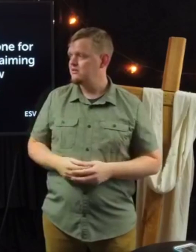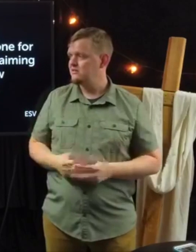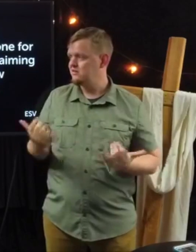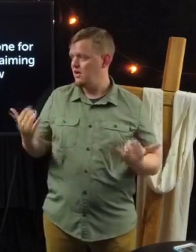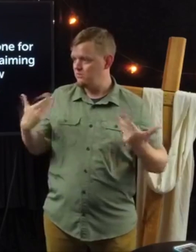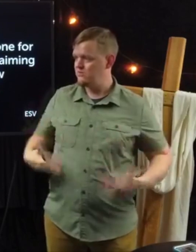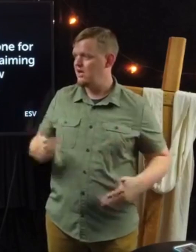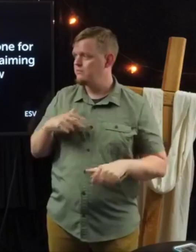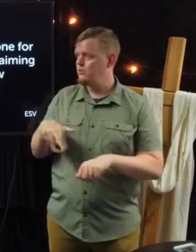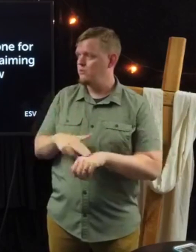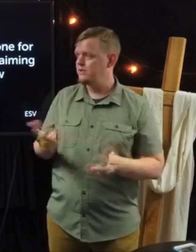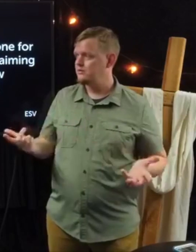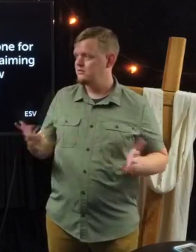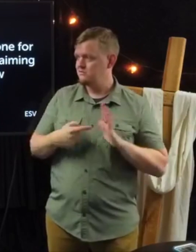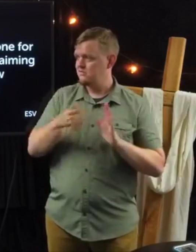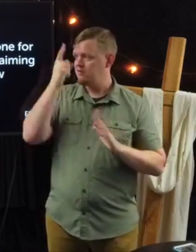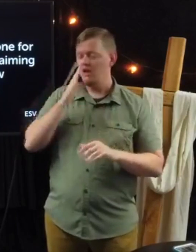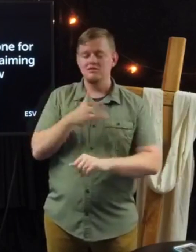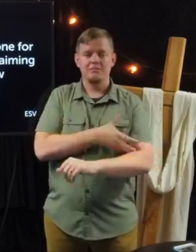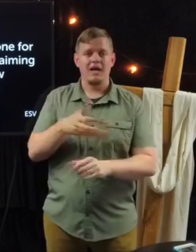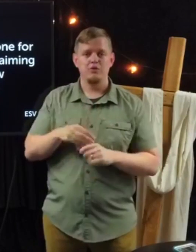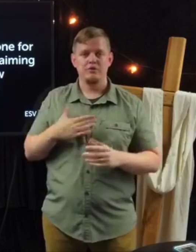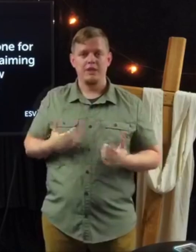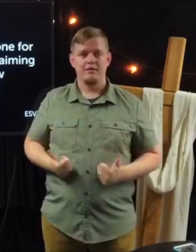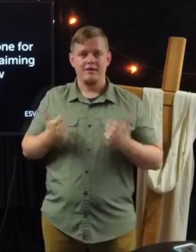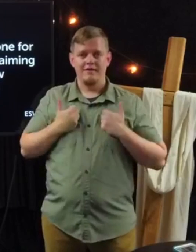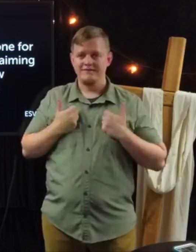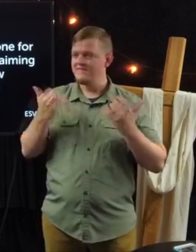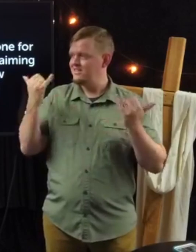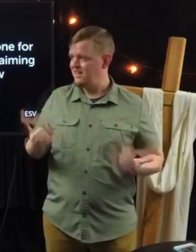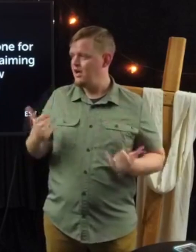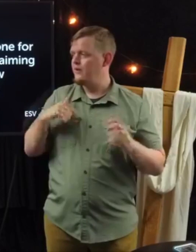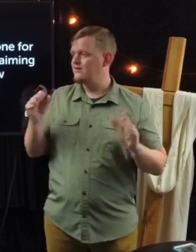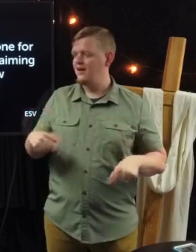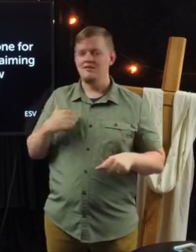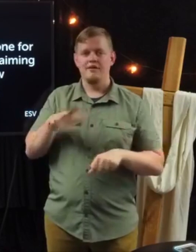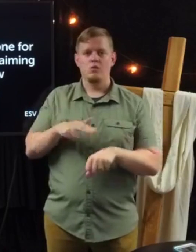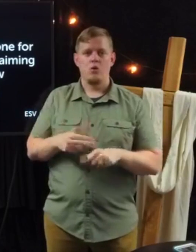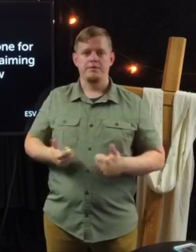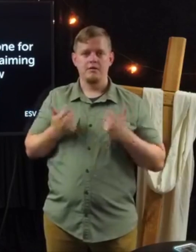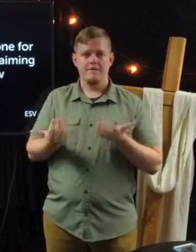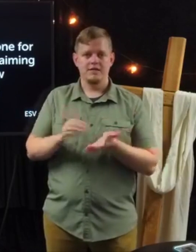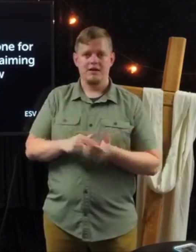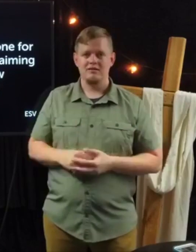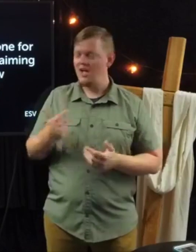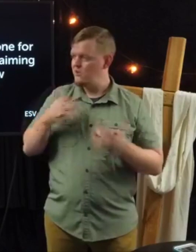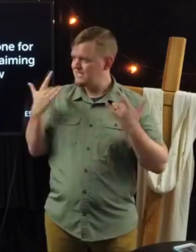of me. And I'm a normal person again. God is powerful. He's in my life. And now, because of him, I have a